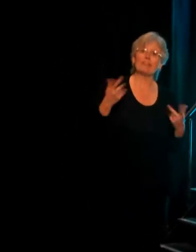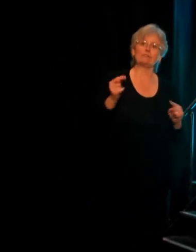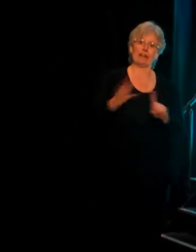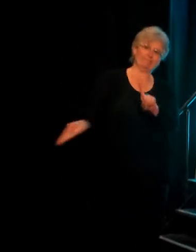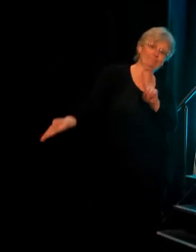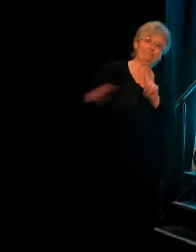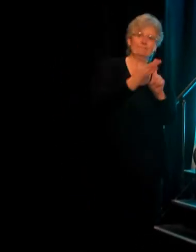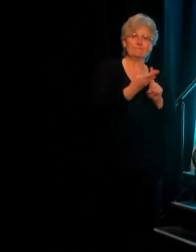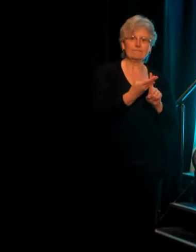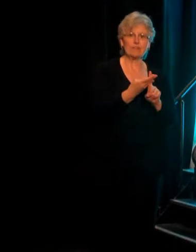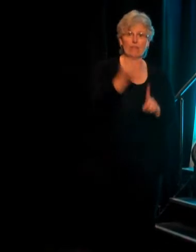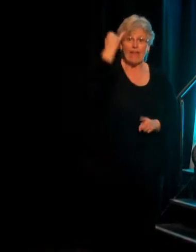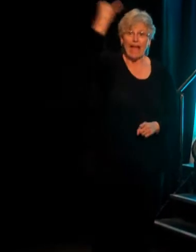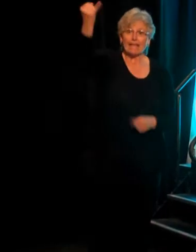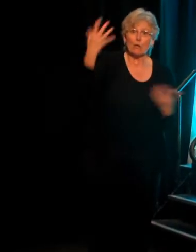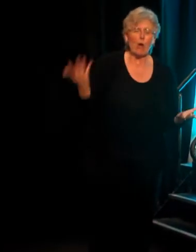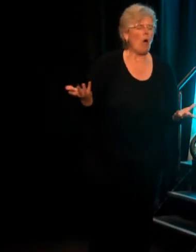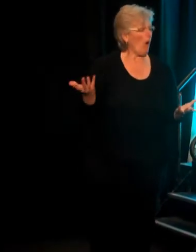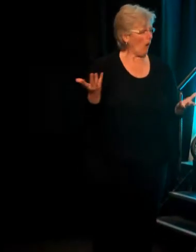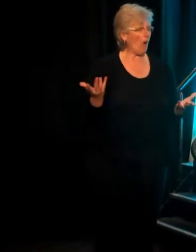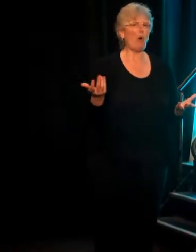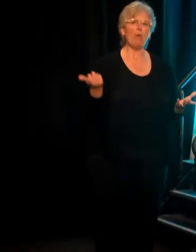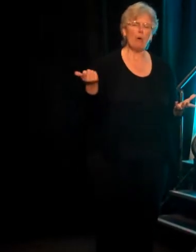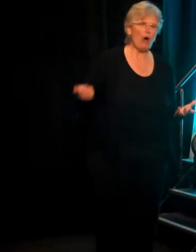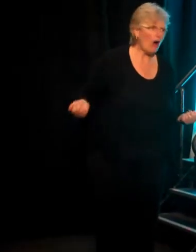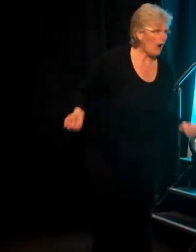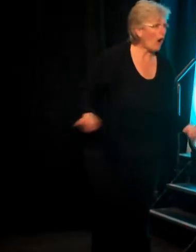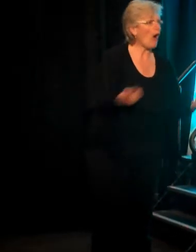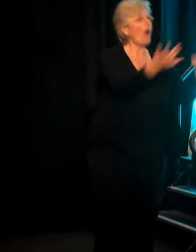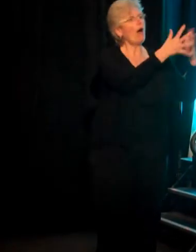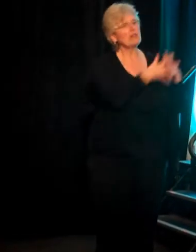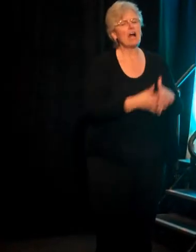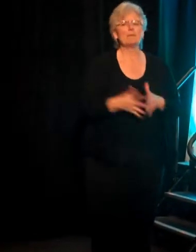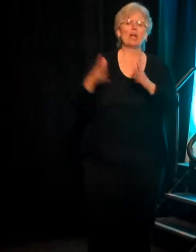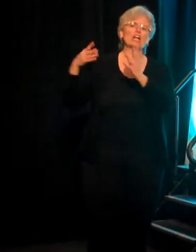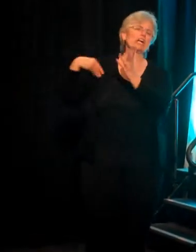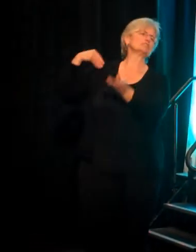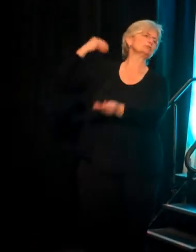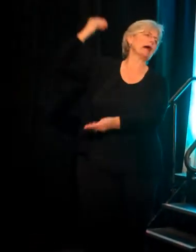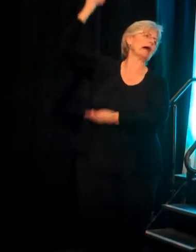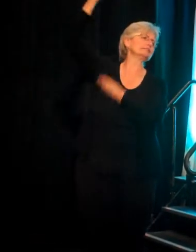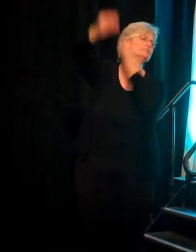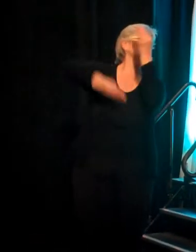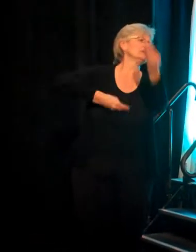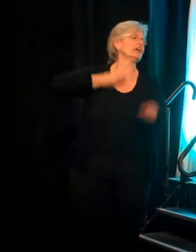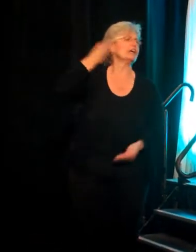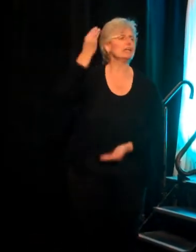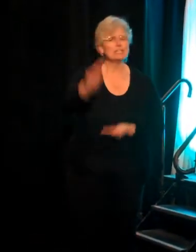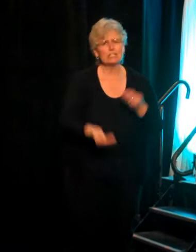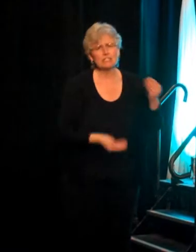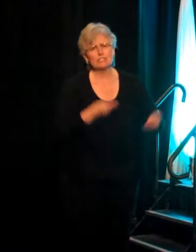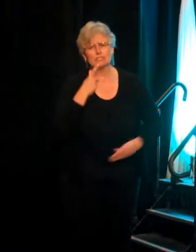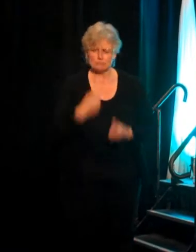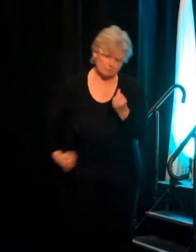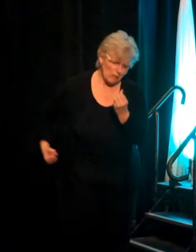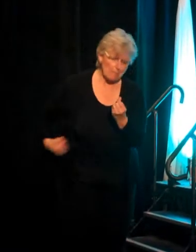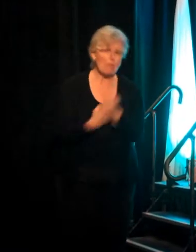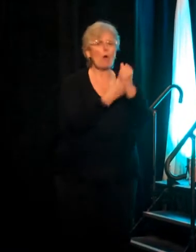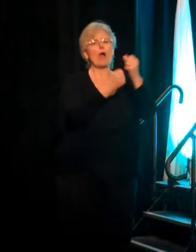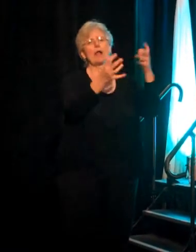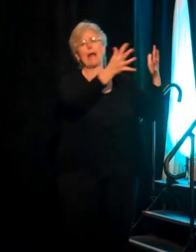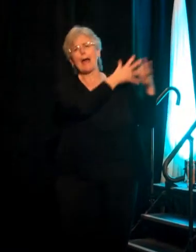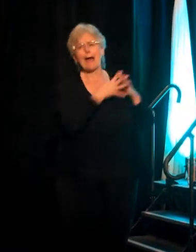this bill of goods that this is all American, that this is traditional, that this is patriotism, that